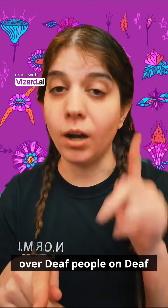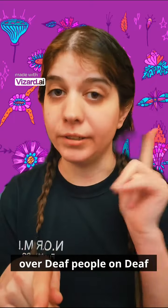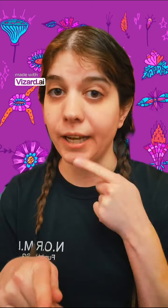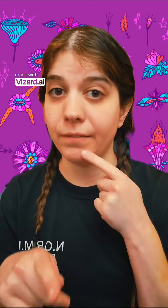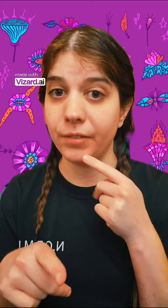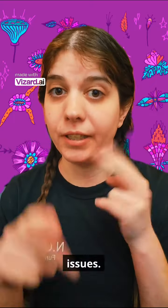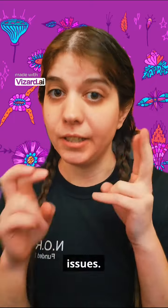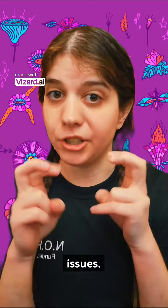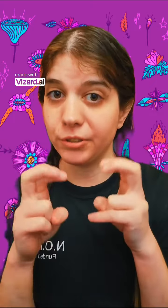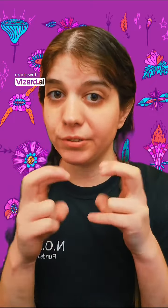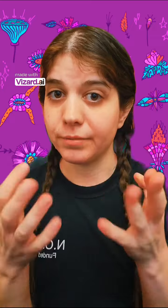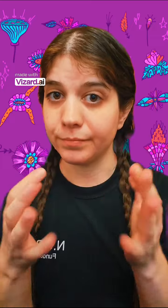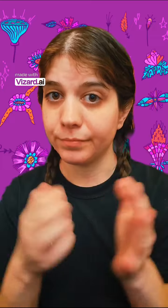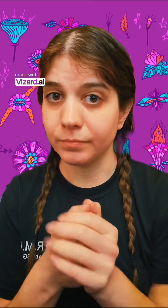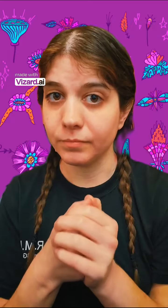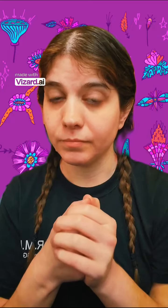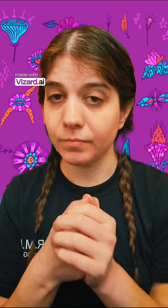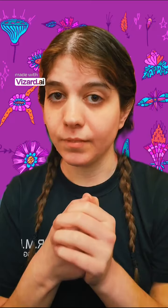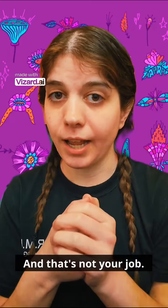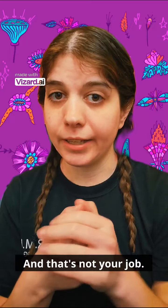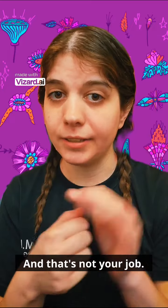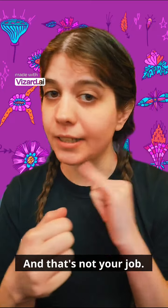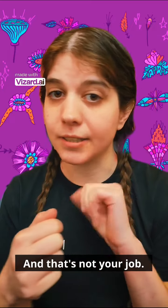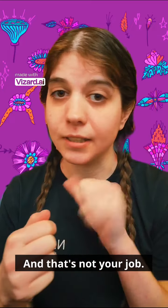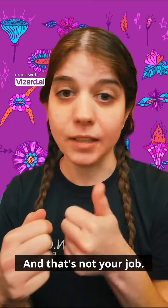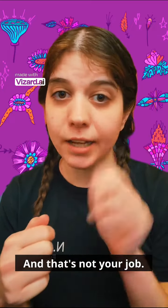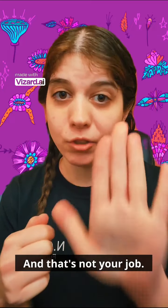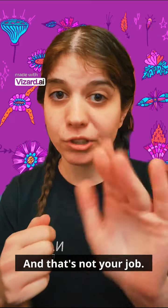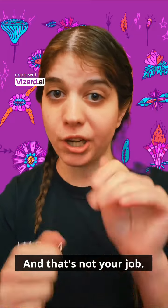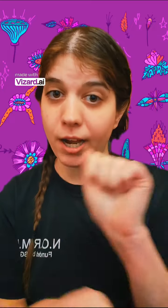deaf issues. And that's not your job.